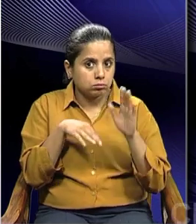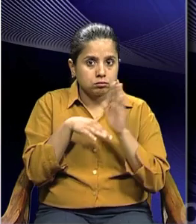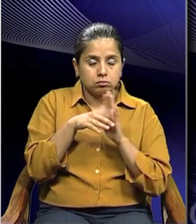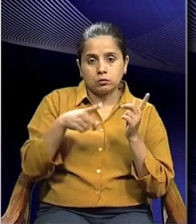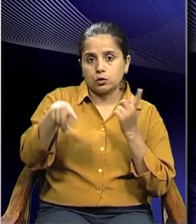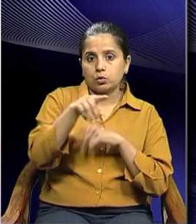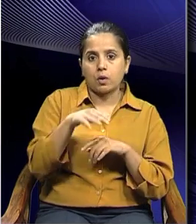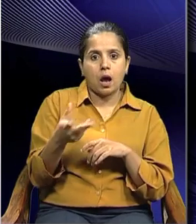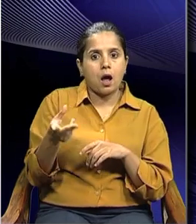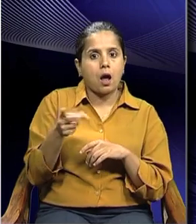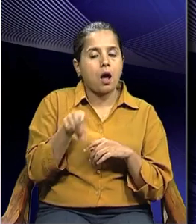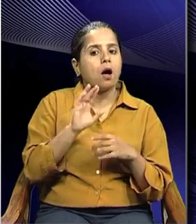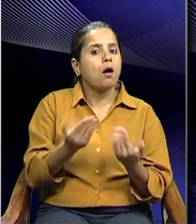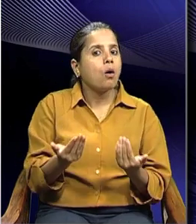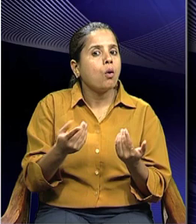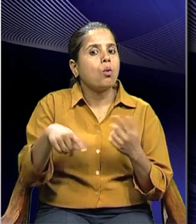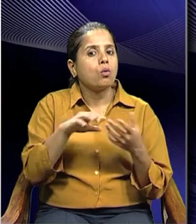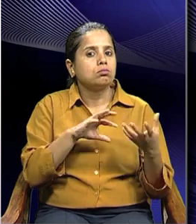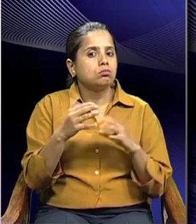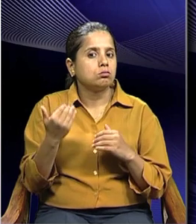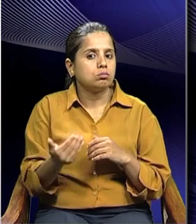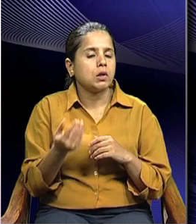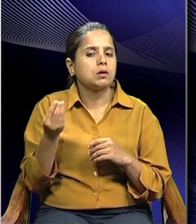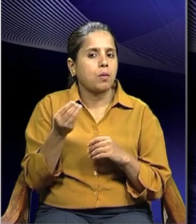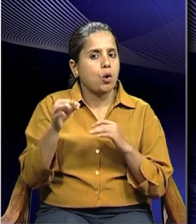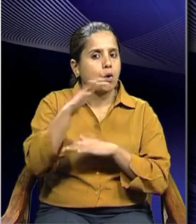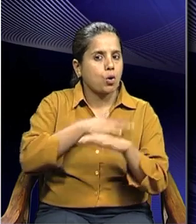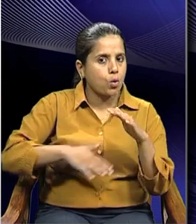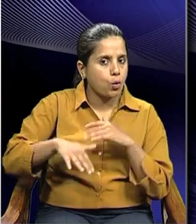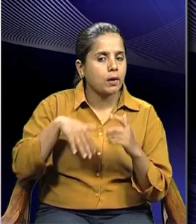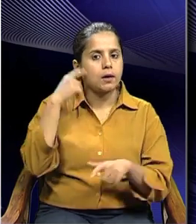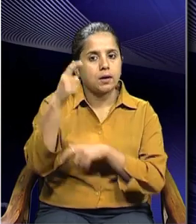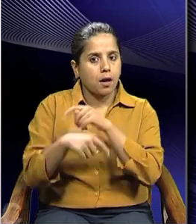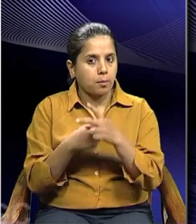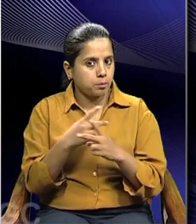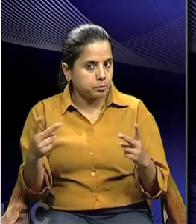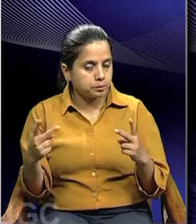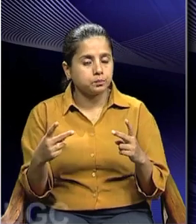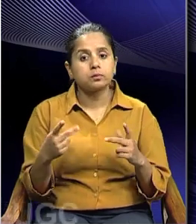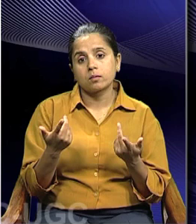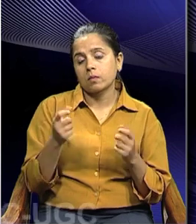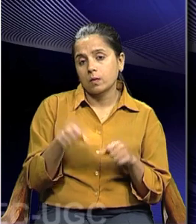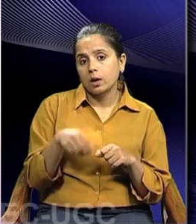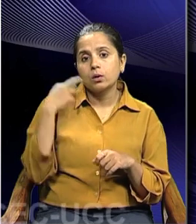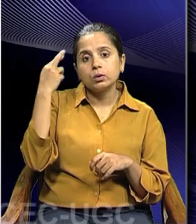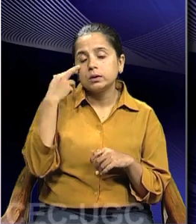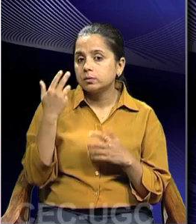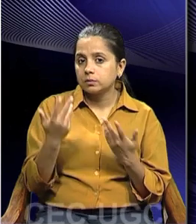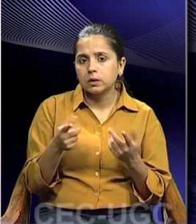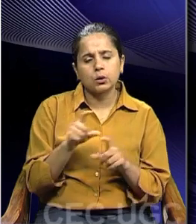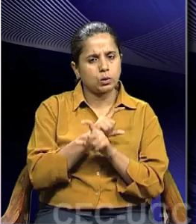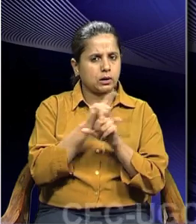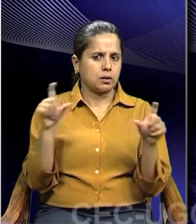are reinventing a specific organization, an industry, and of course, the reason is